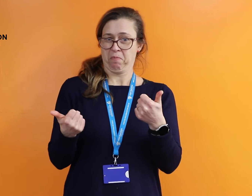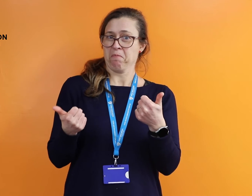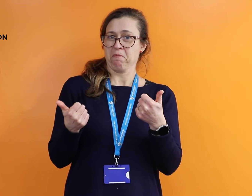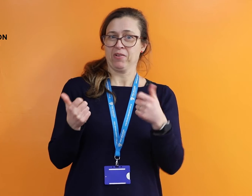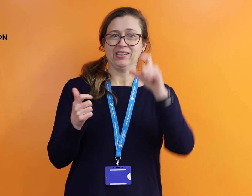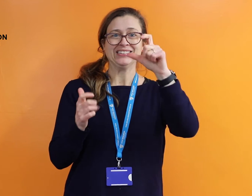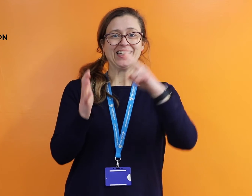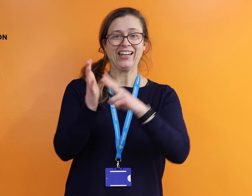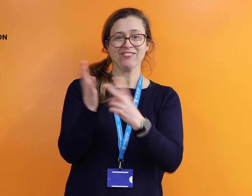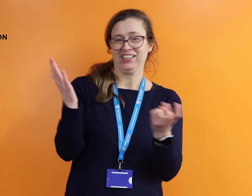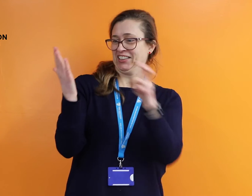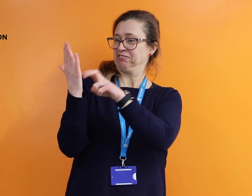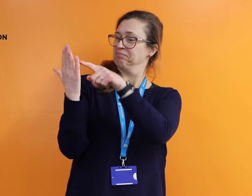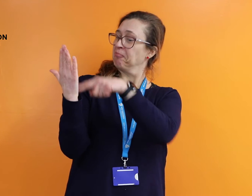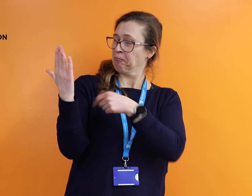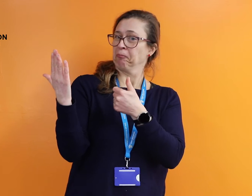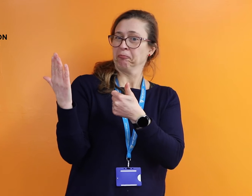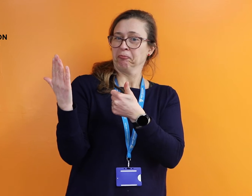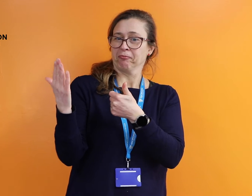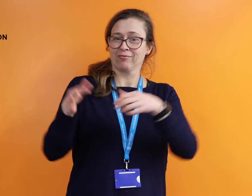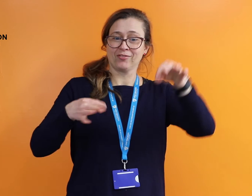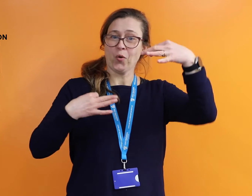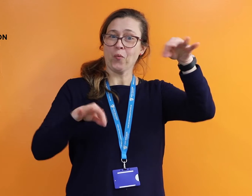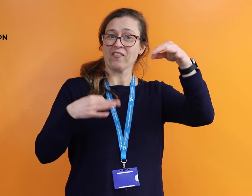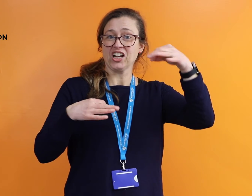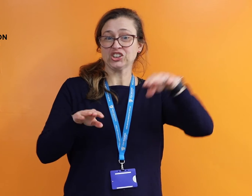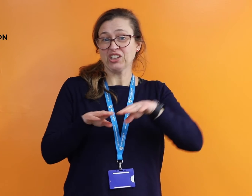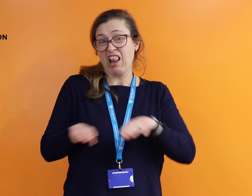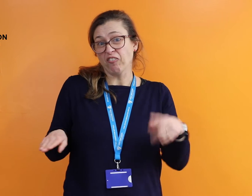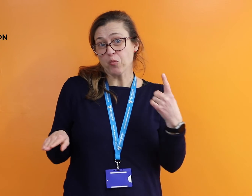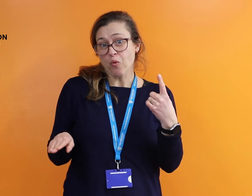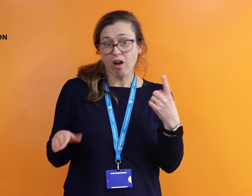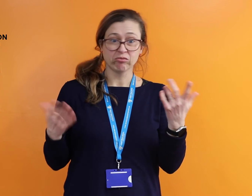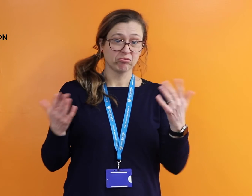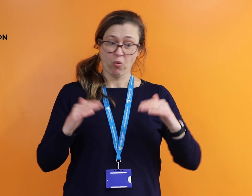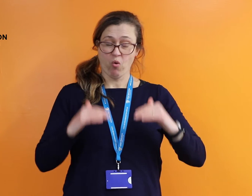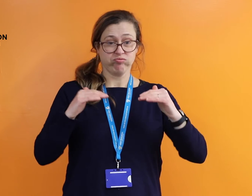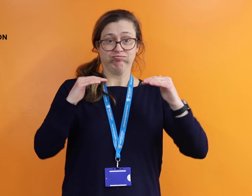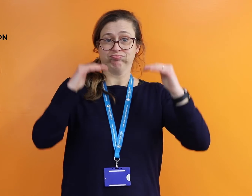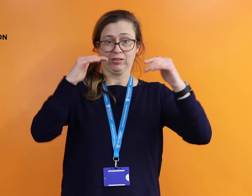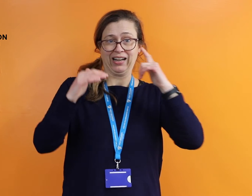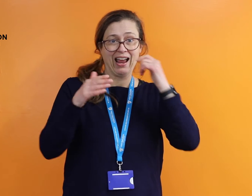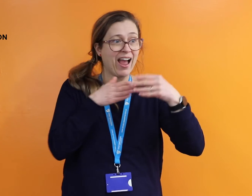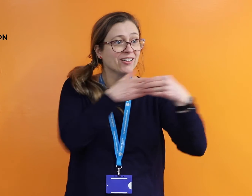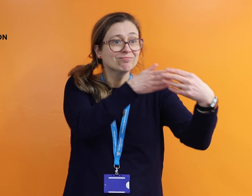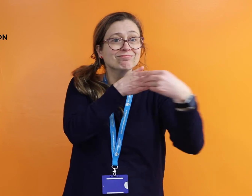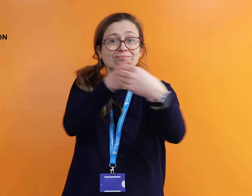So when the course is finished, it looks great on your CV. The qualification, you could have level 1